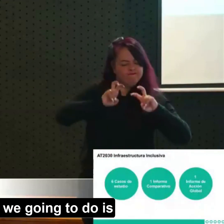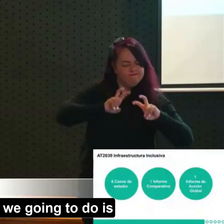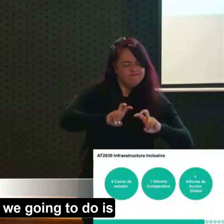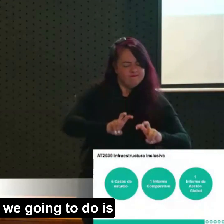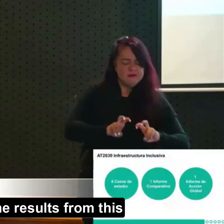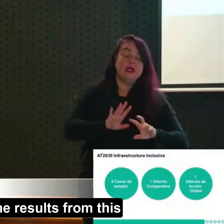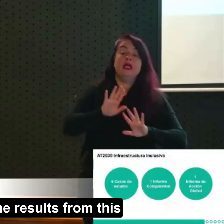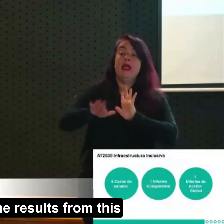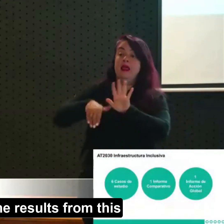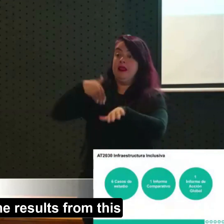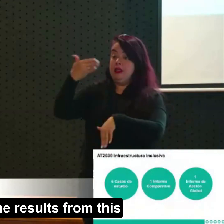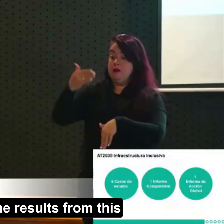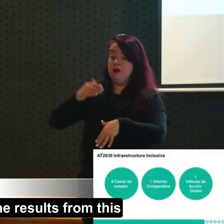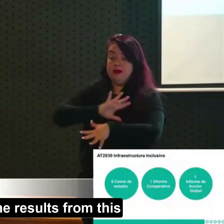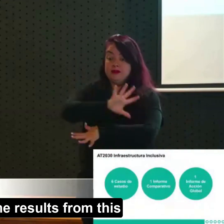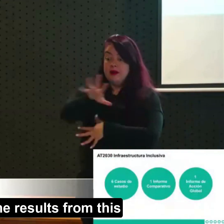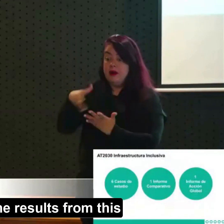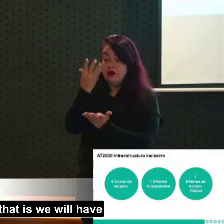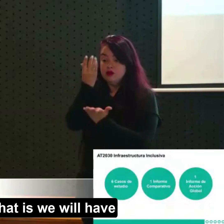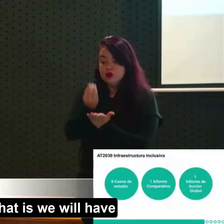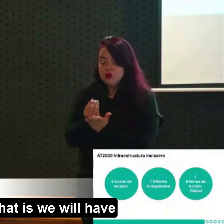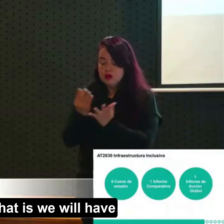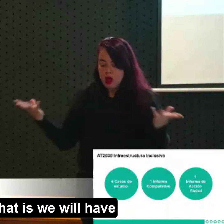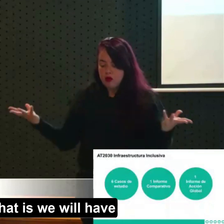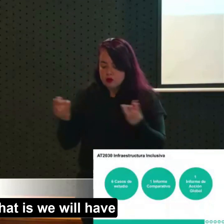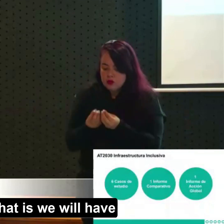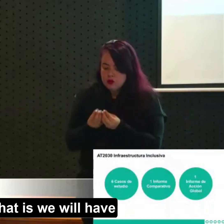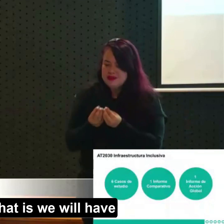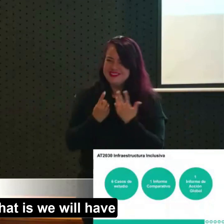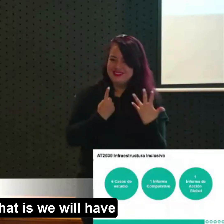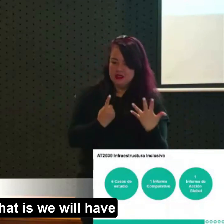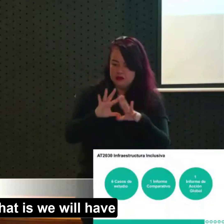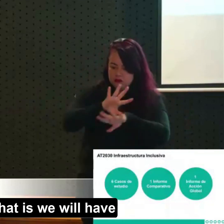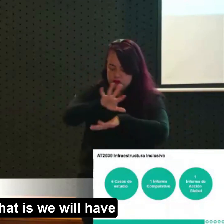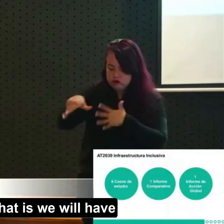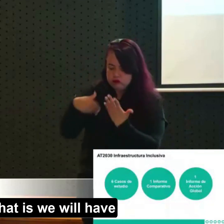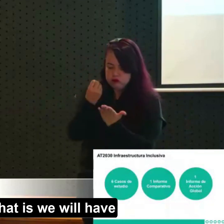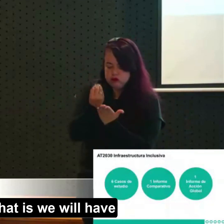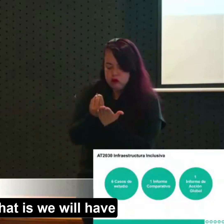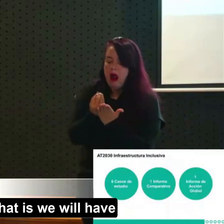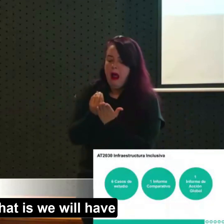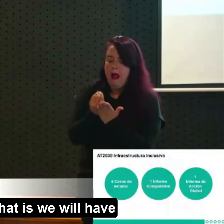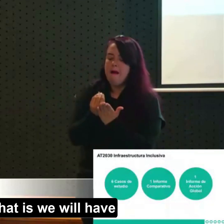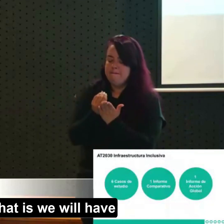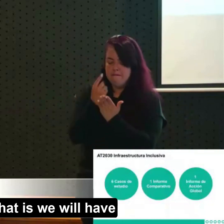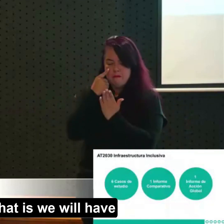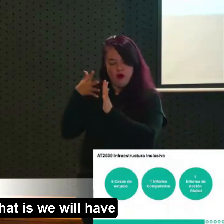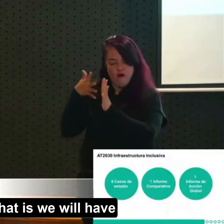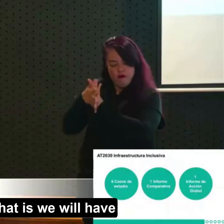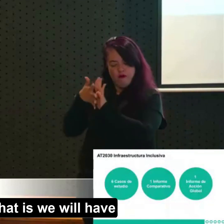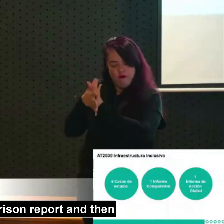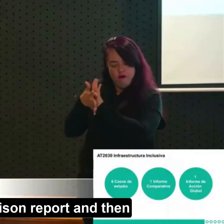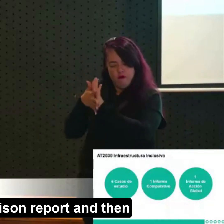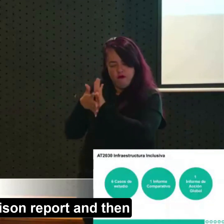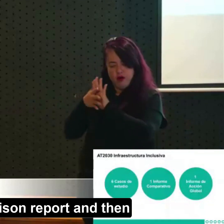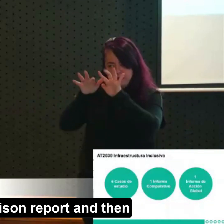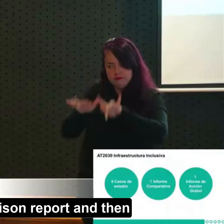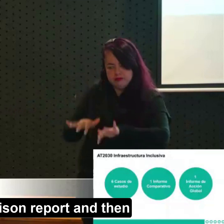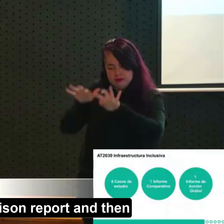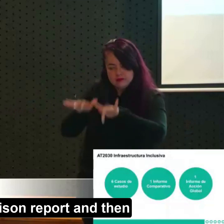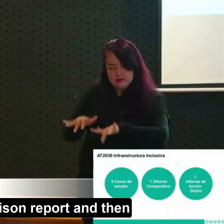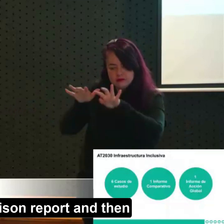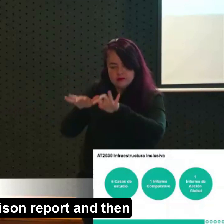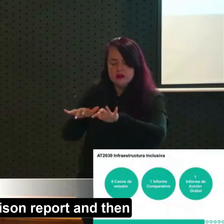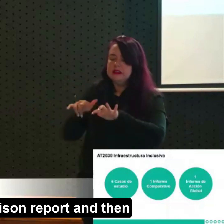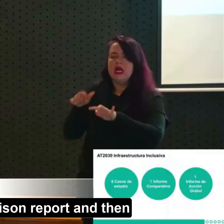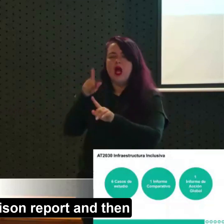going to do is combine the results from this 6 city case studies. We will have one